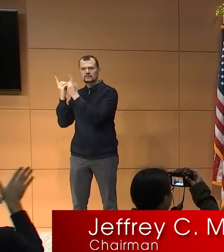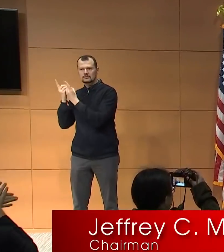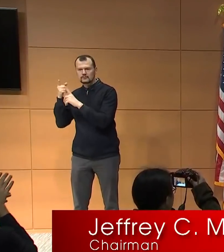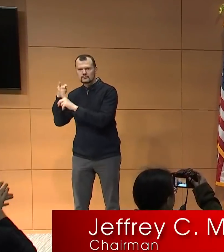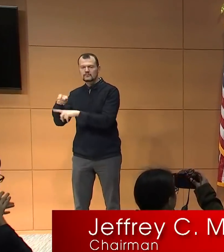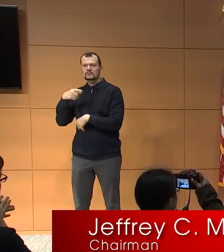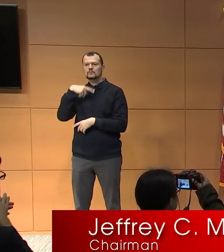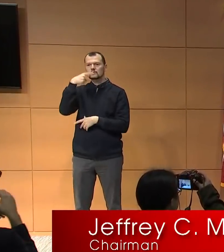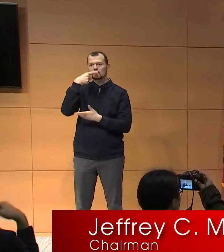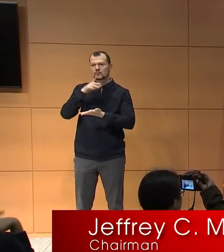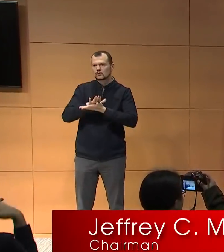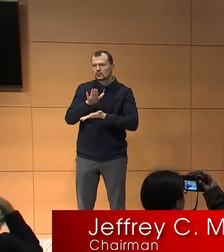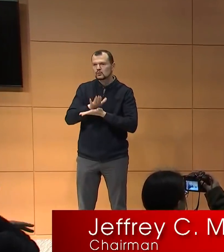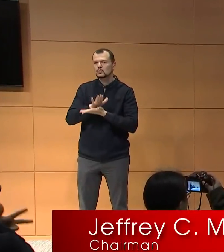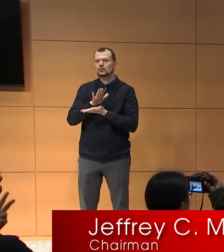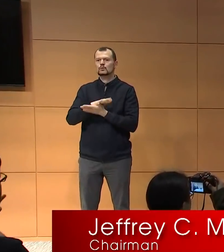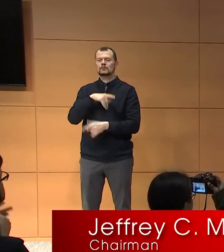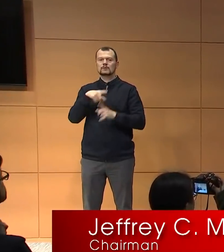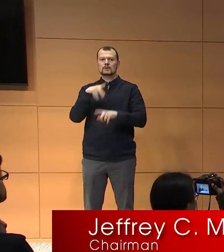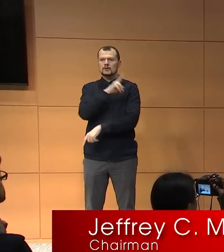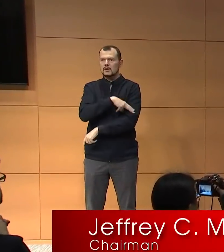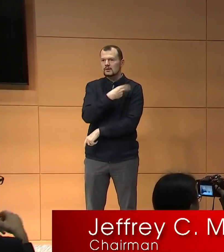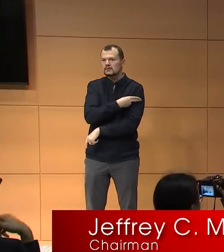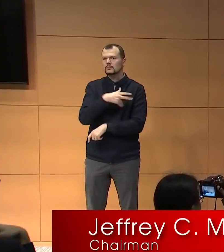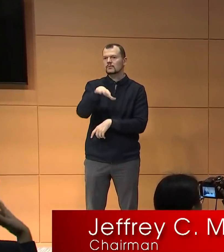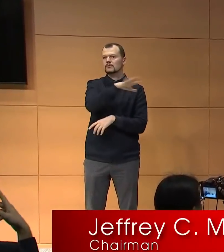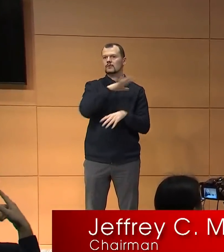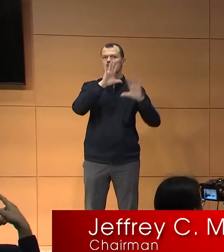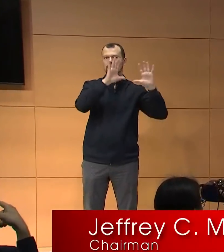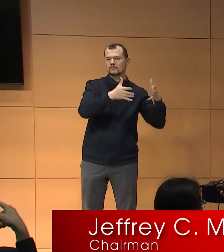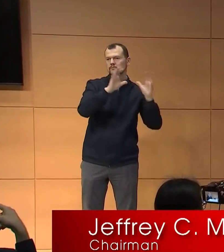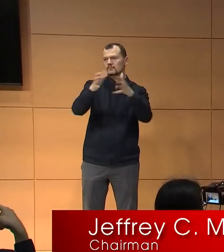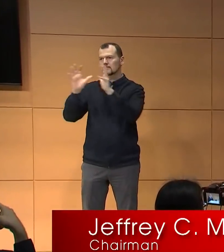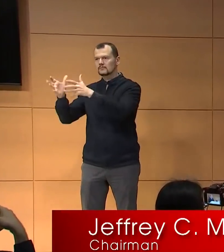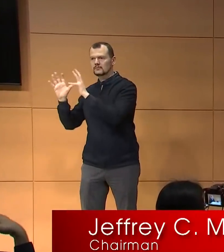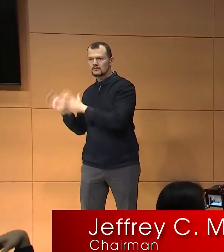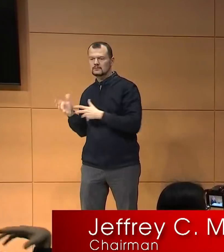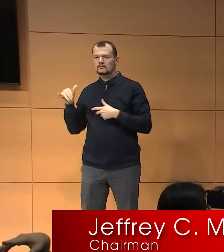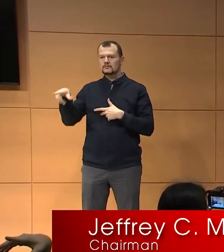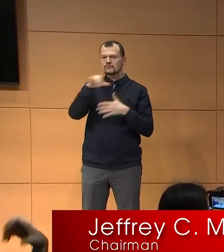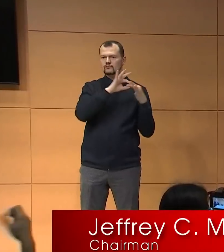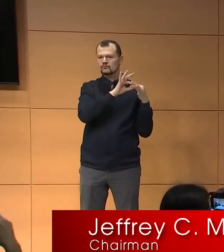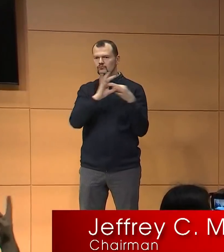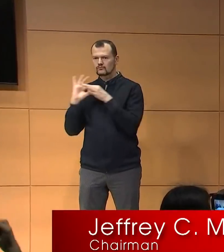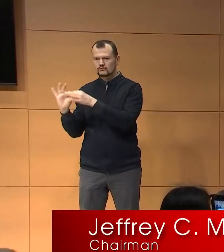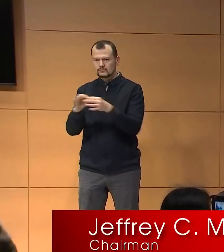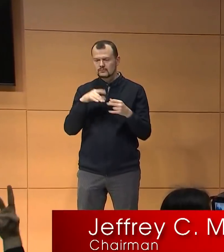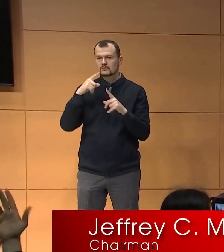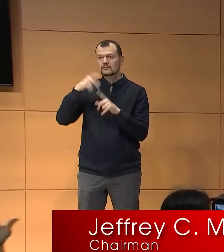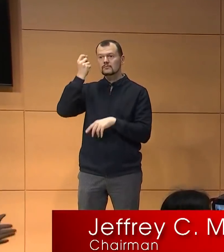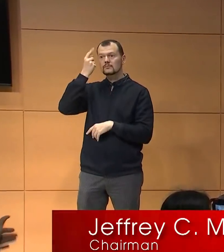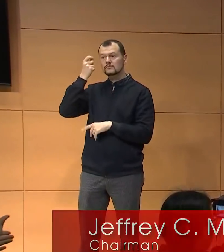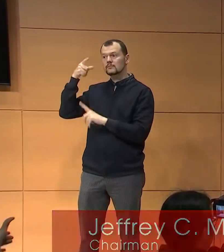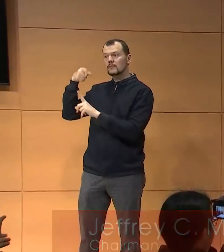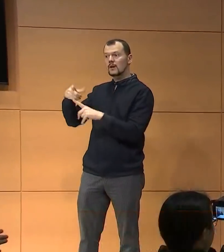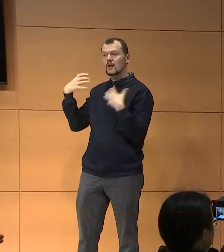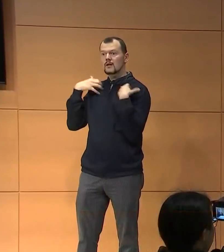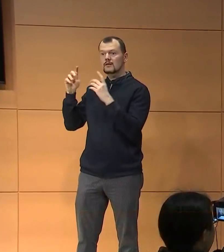Health Department has confirmed today that Fairfax County has 2 new presumptive cases of